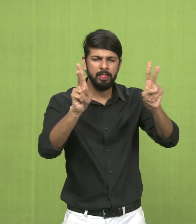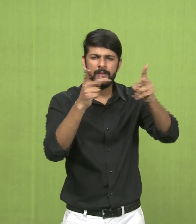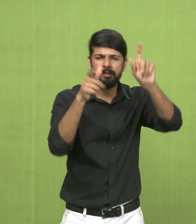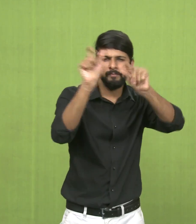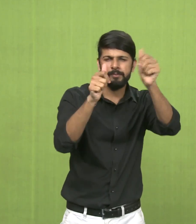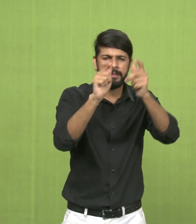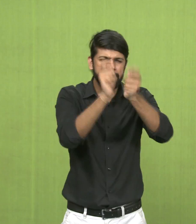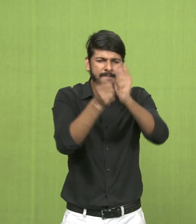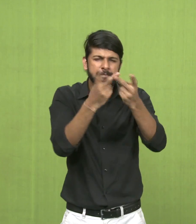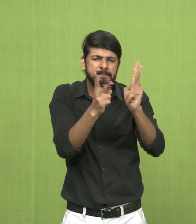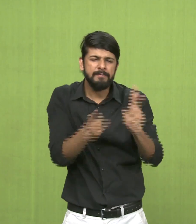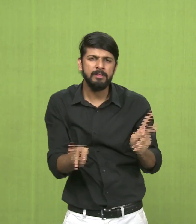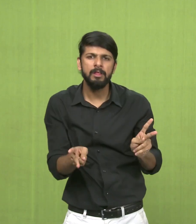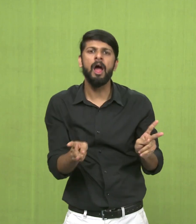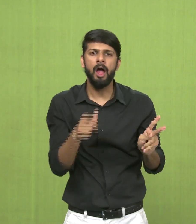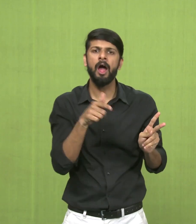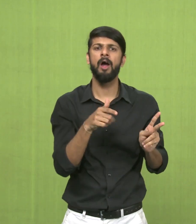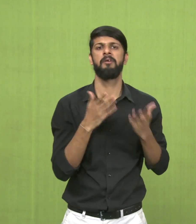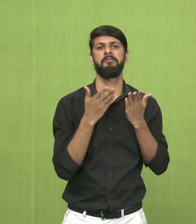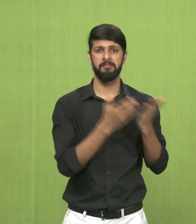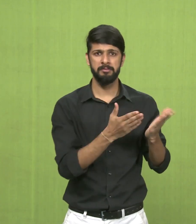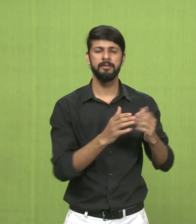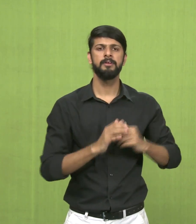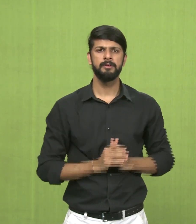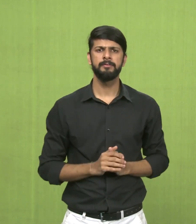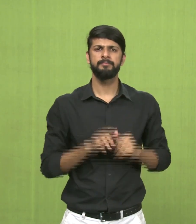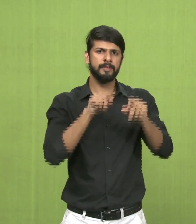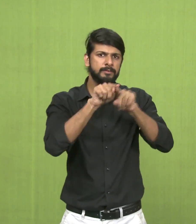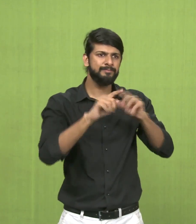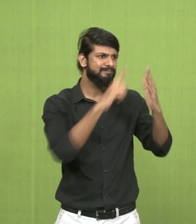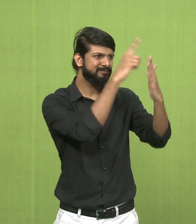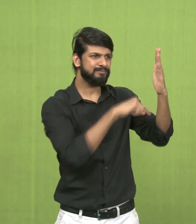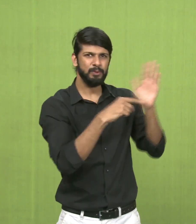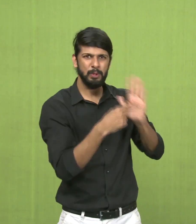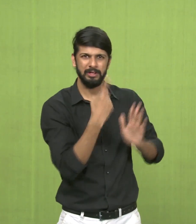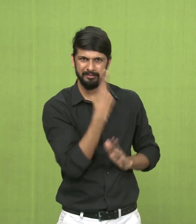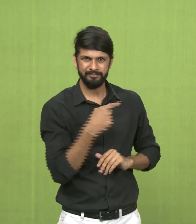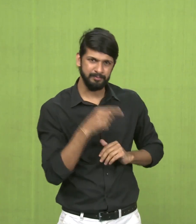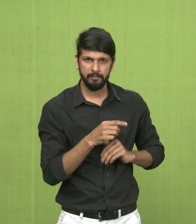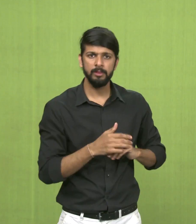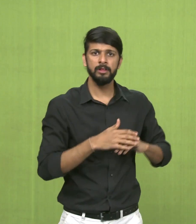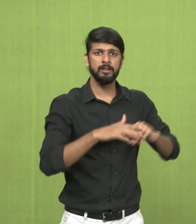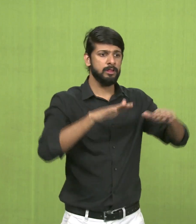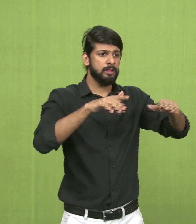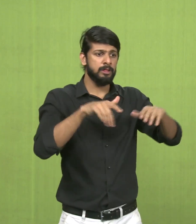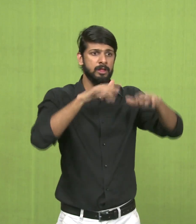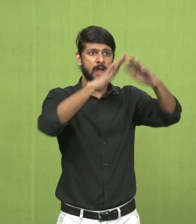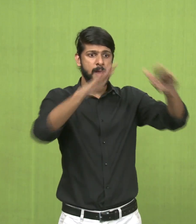been modified and improvised. That is, the person is listening or following his inner voice.